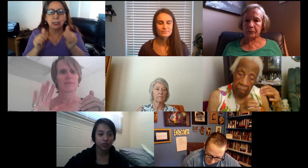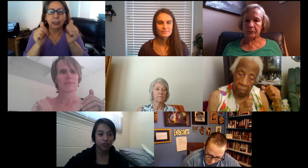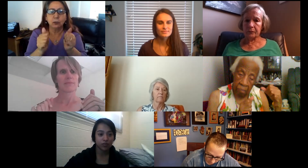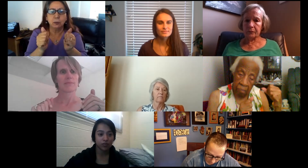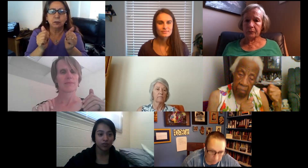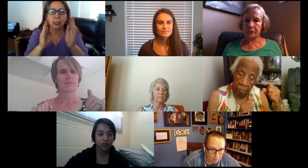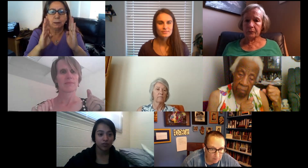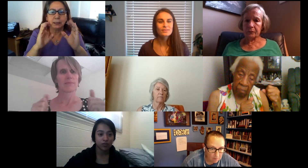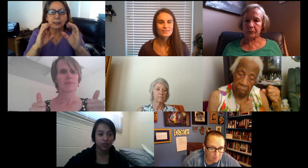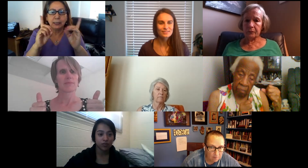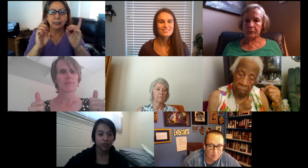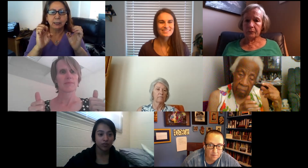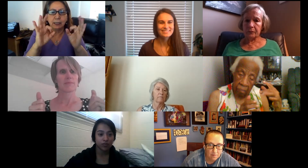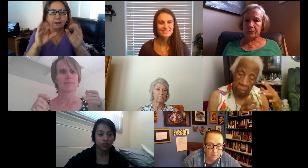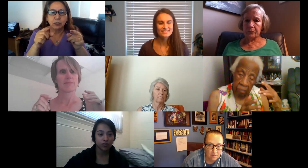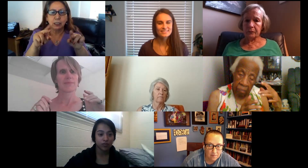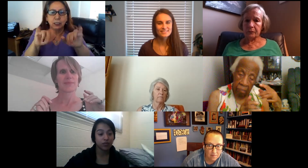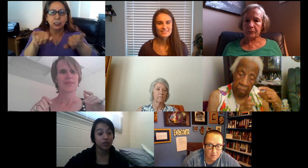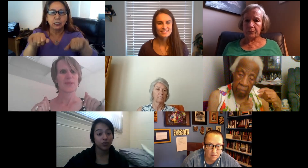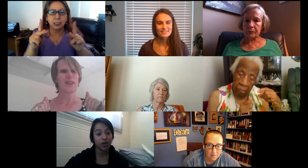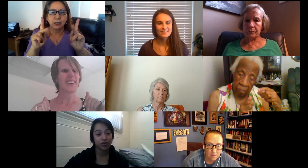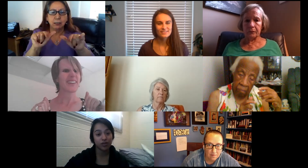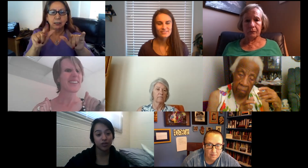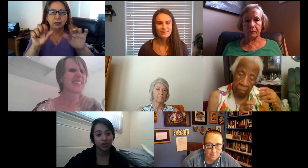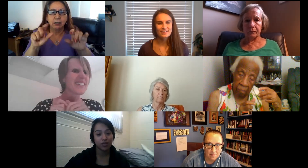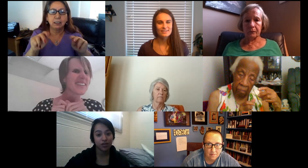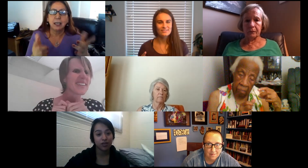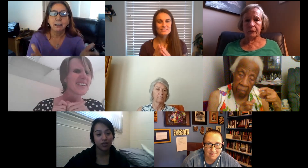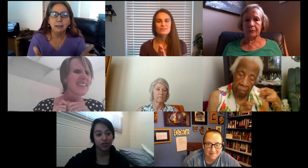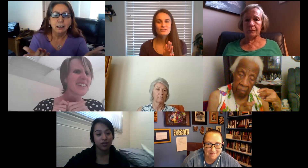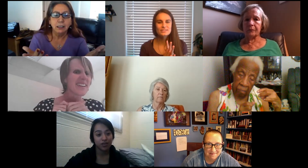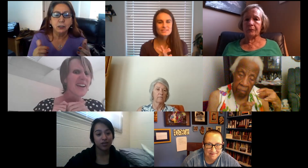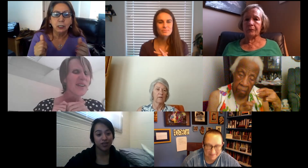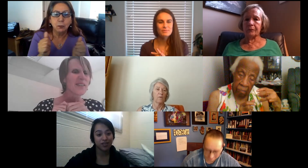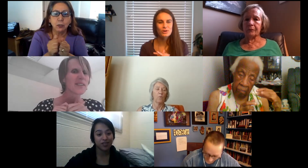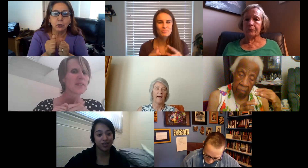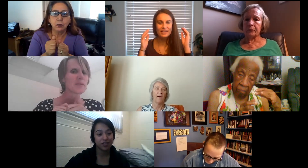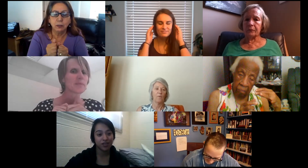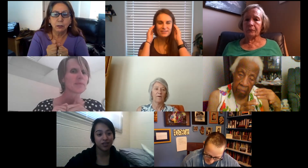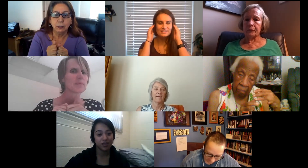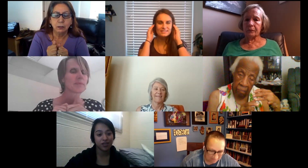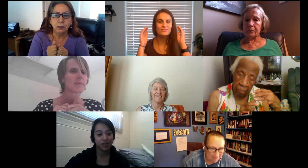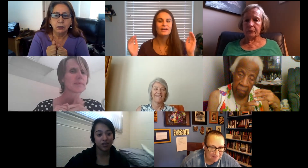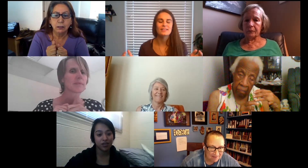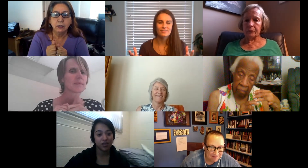can do both A, B, C, D, E, F, G, H, I, J. Wow. Like that. So there's just so many more benefits to it. Like I feel